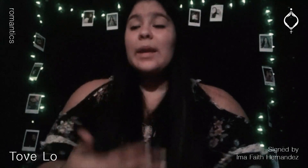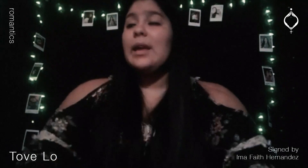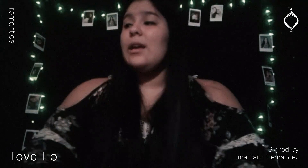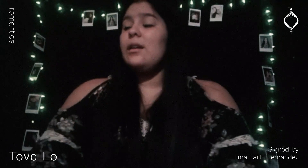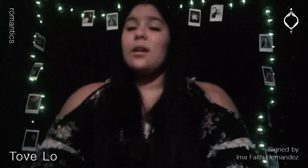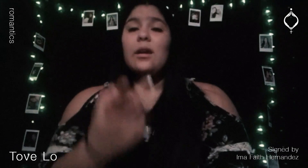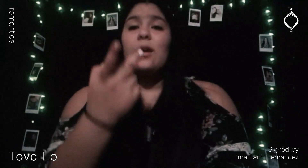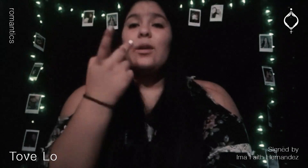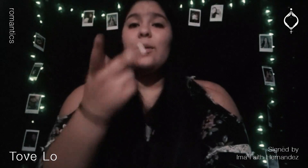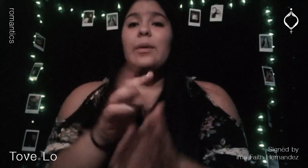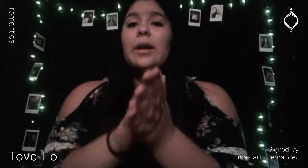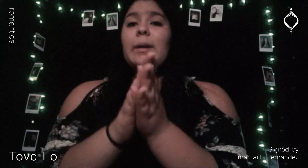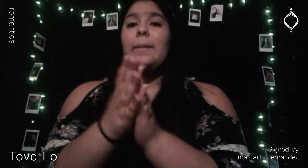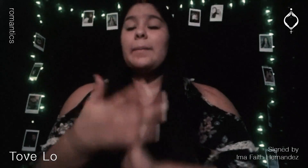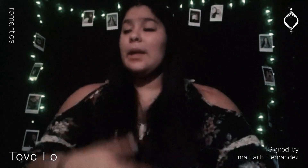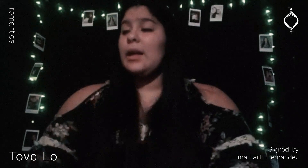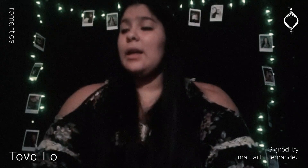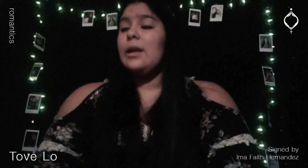We be make us feel